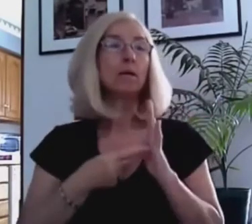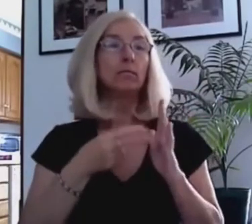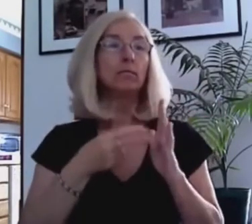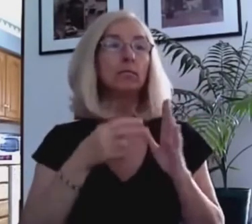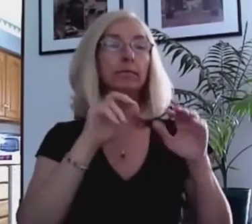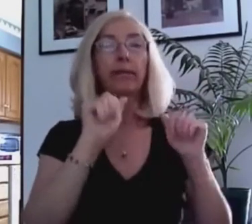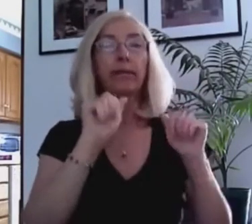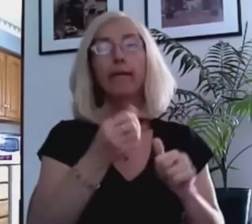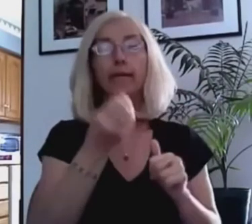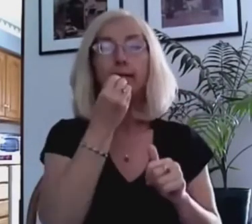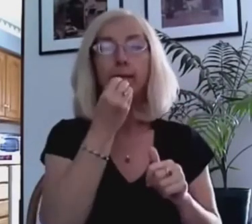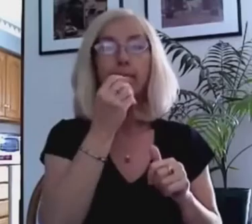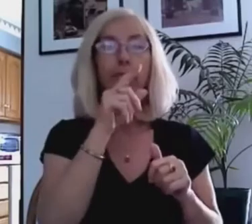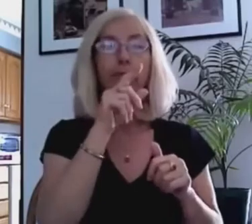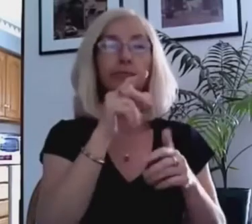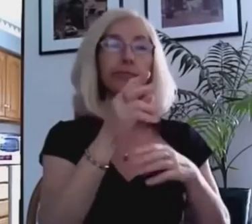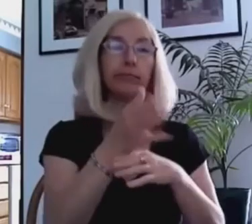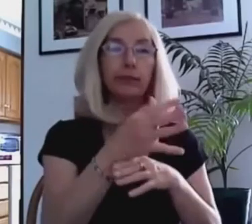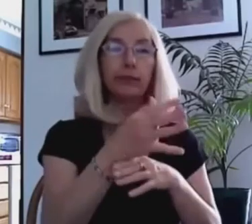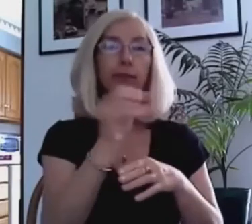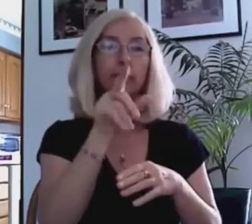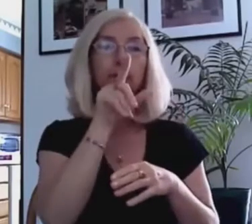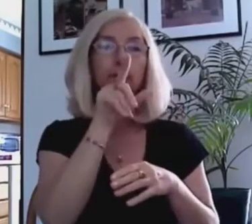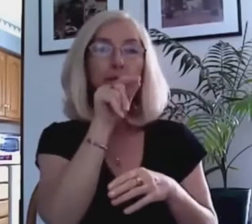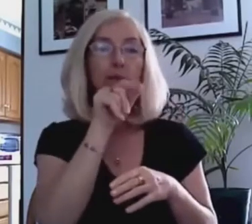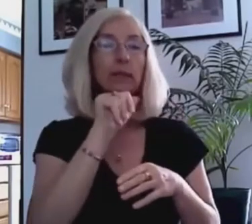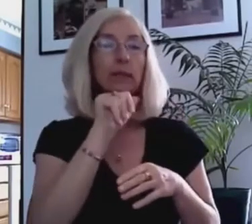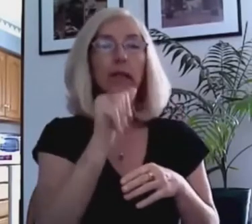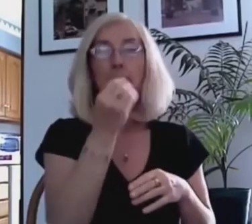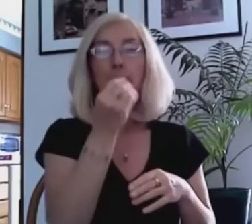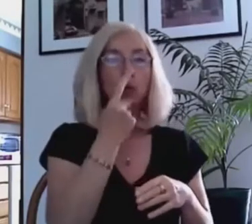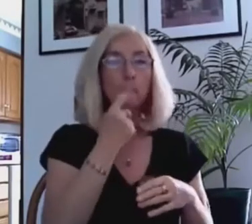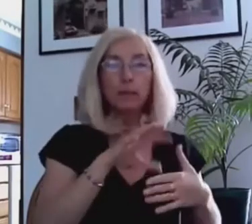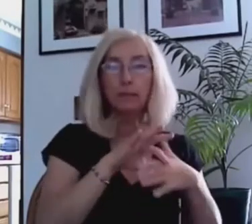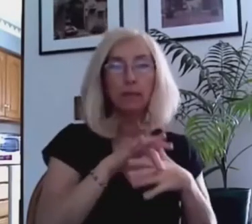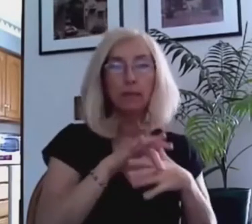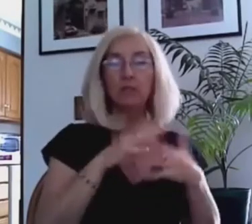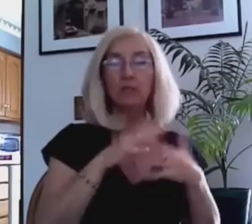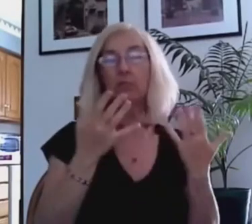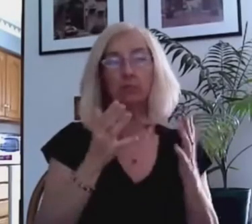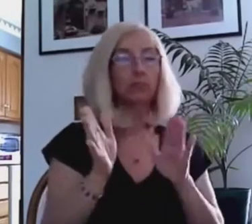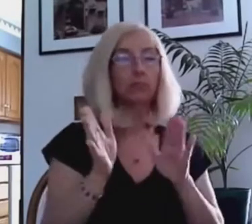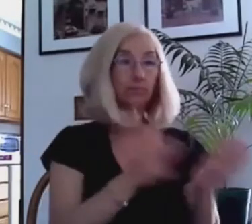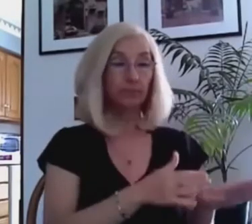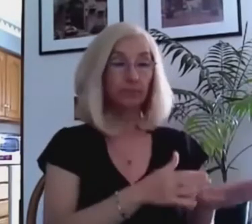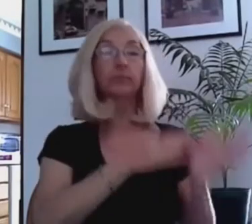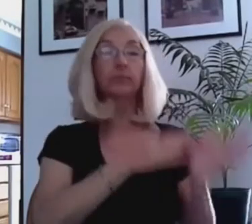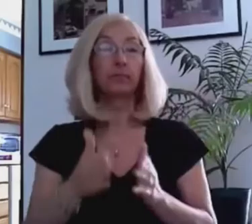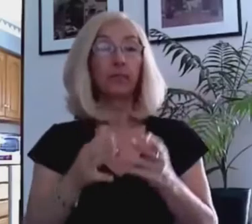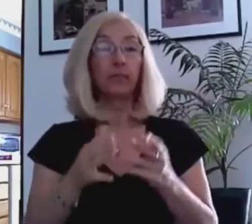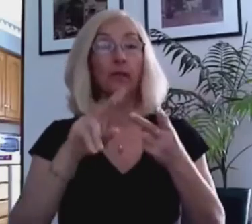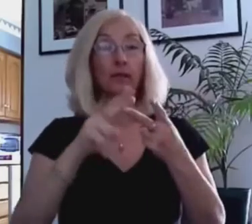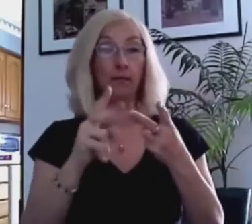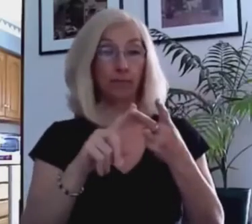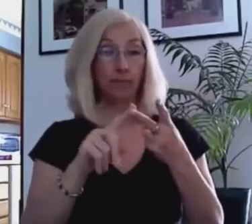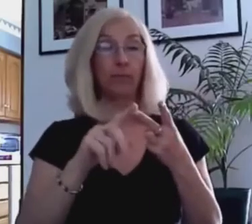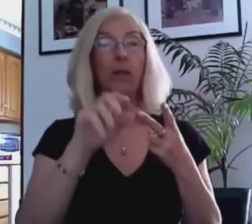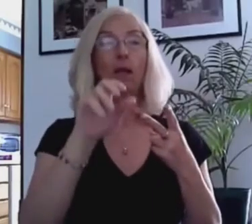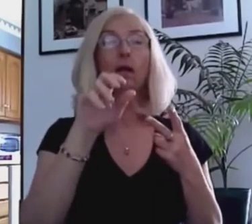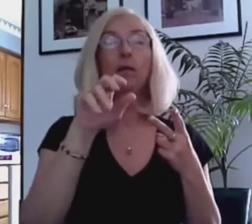types. The first classification of vegetarianism is semi-vegetarian.